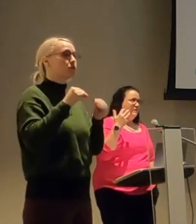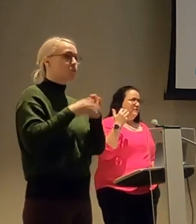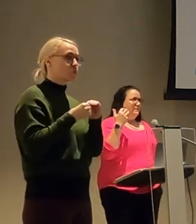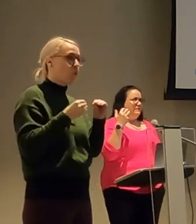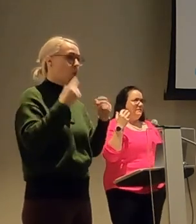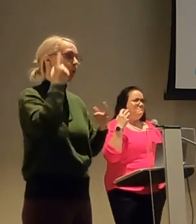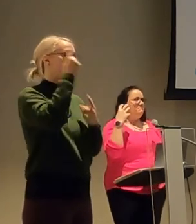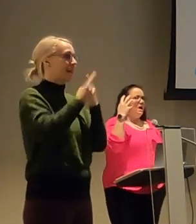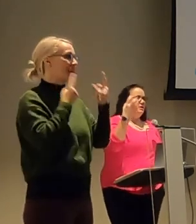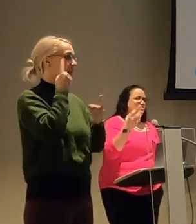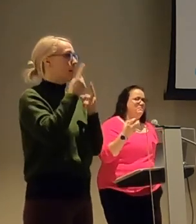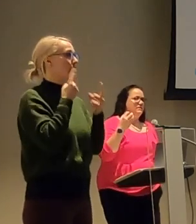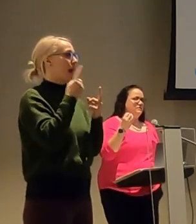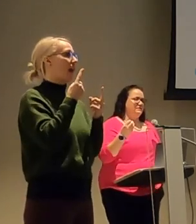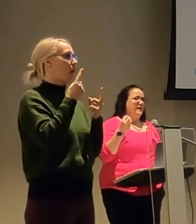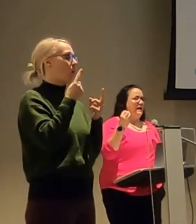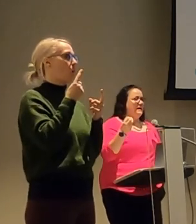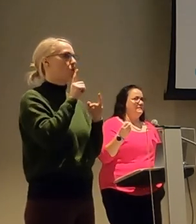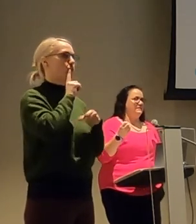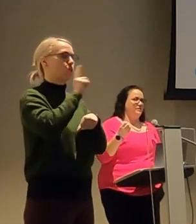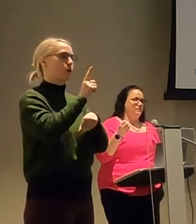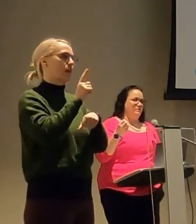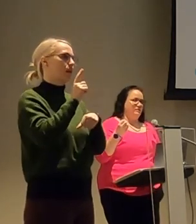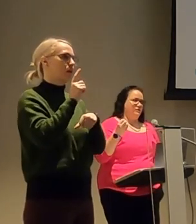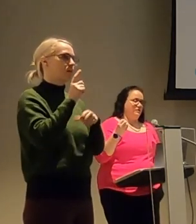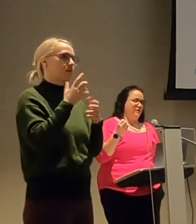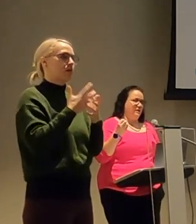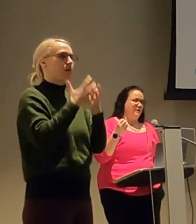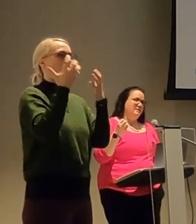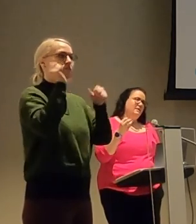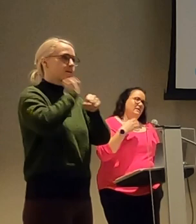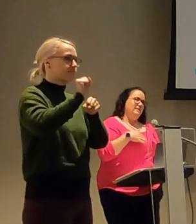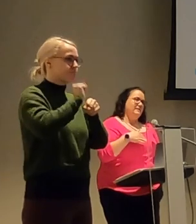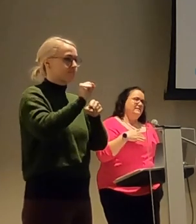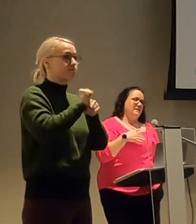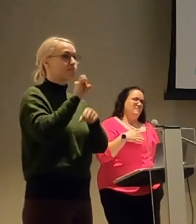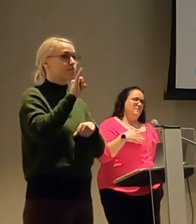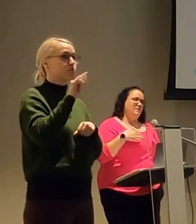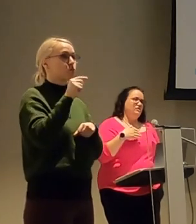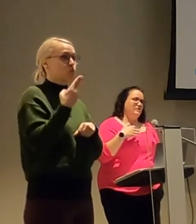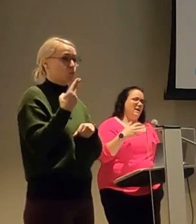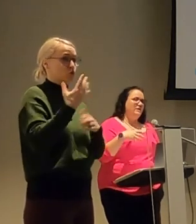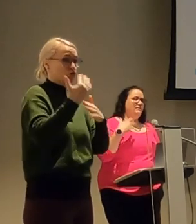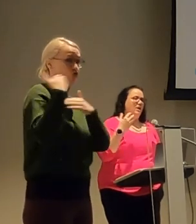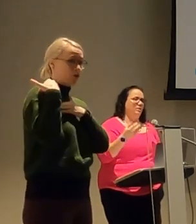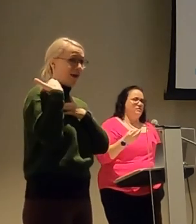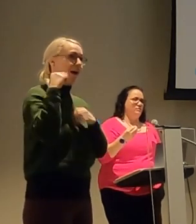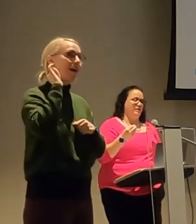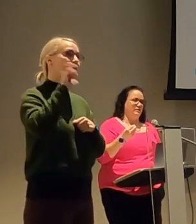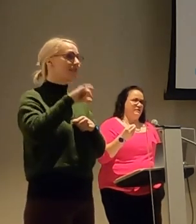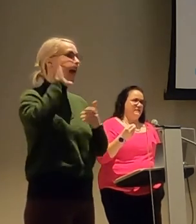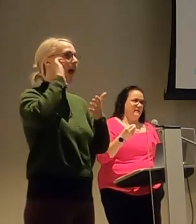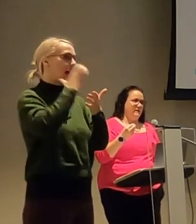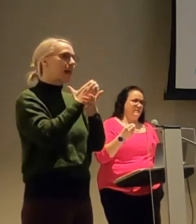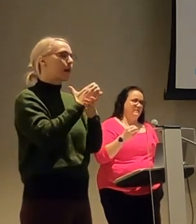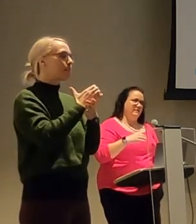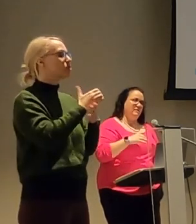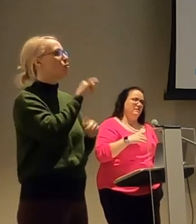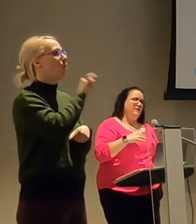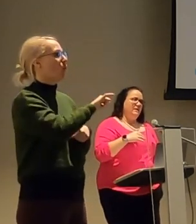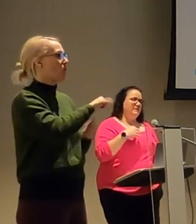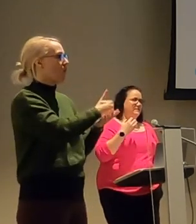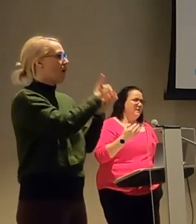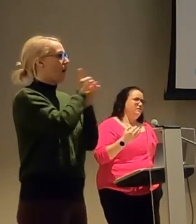about the monumental task that Judith took on, this image kind of helps you understand